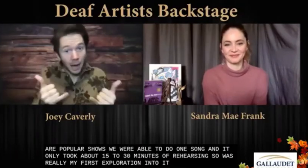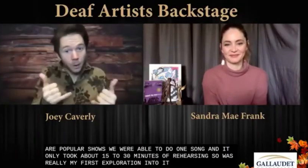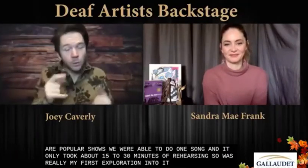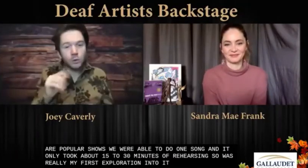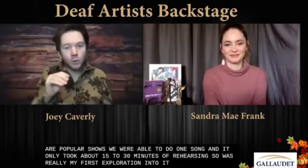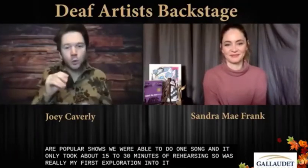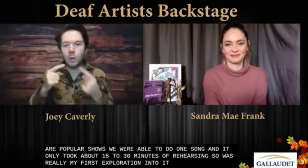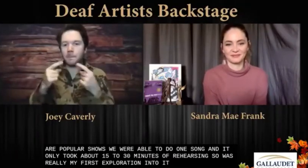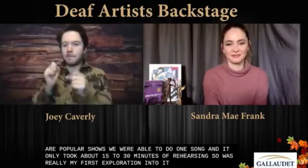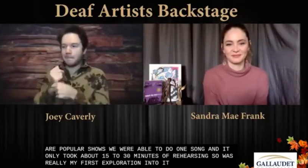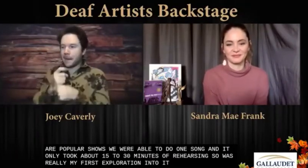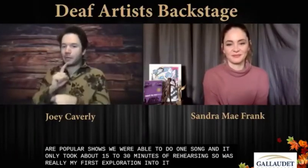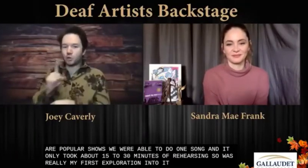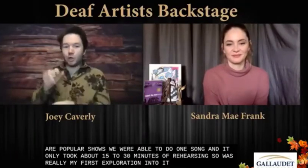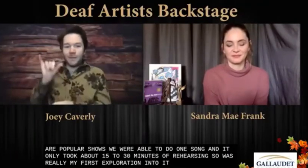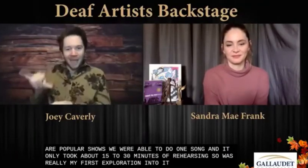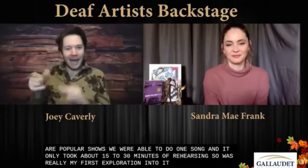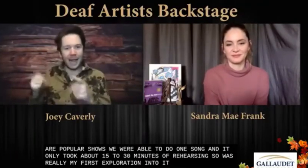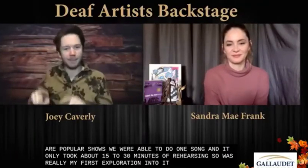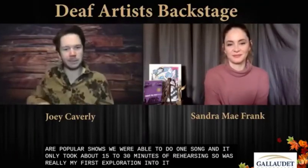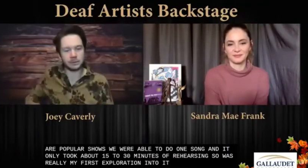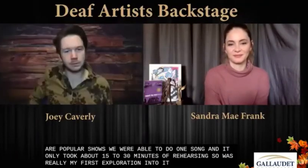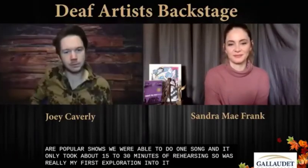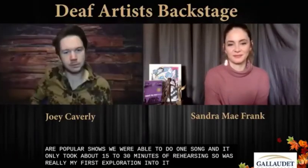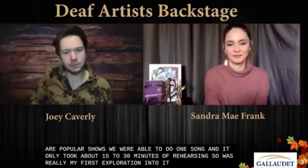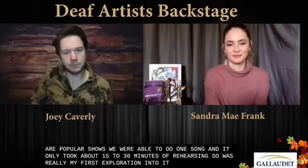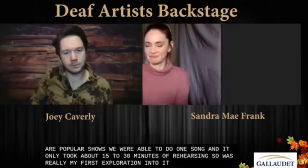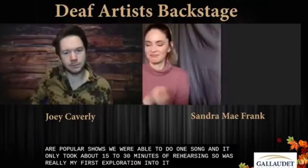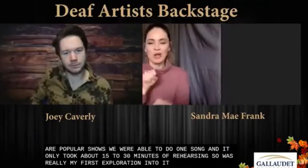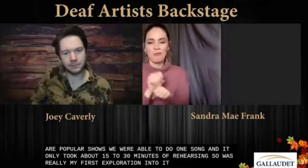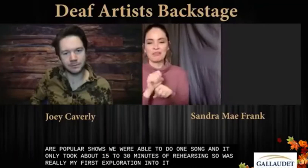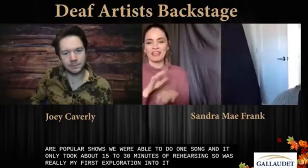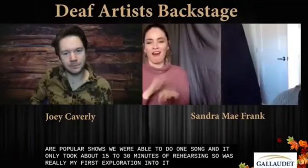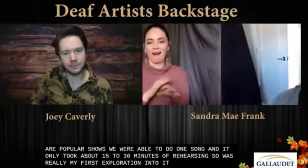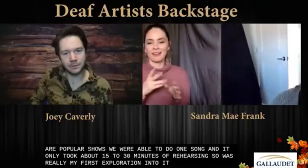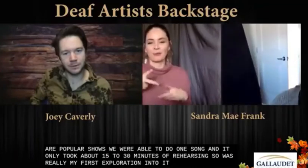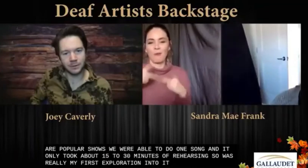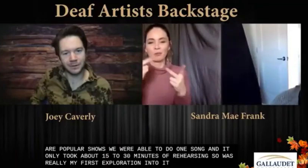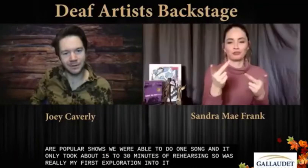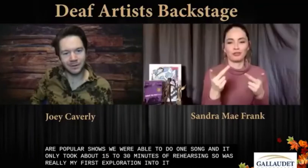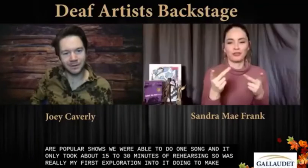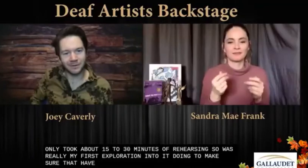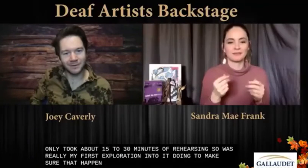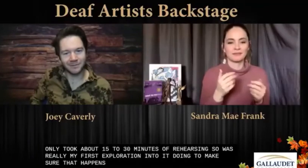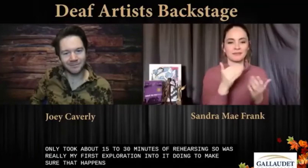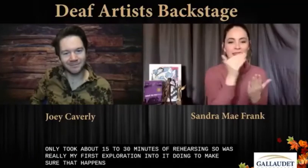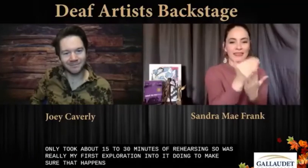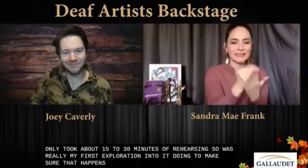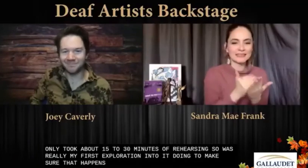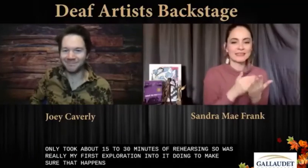uh what are you doing to make sure that happens